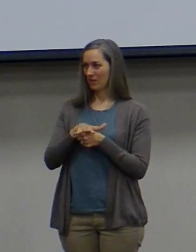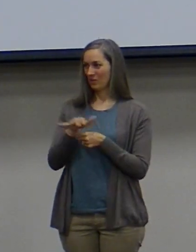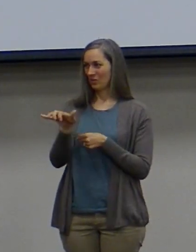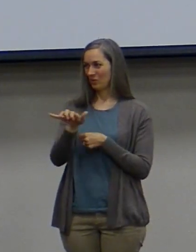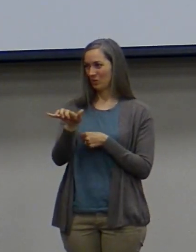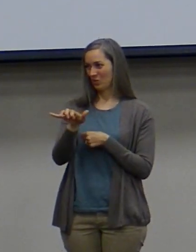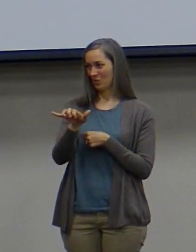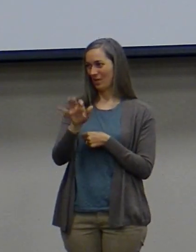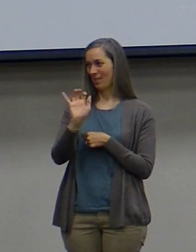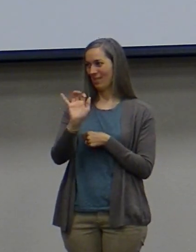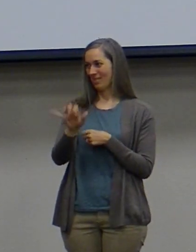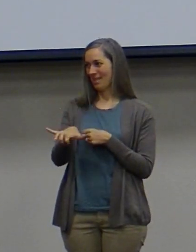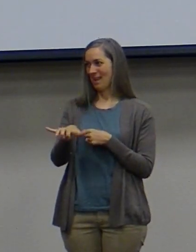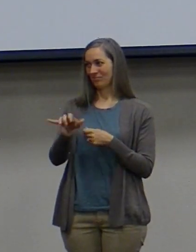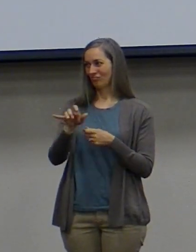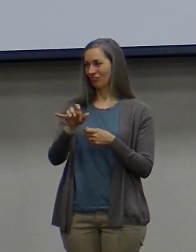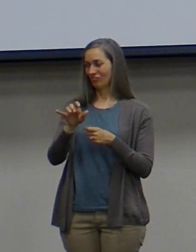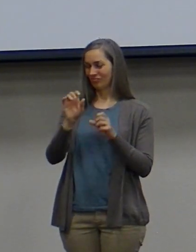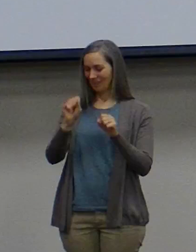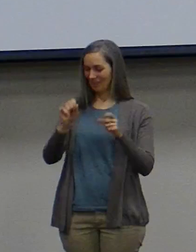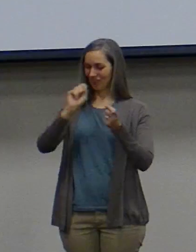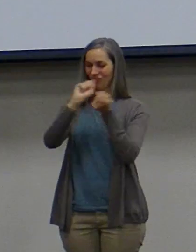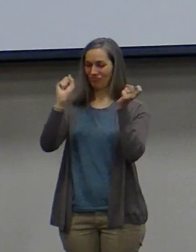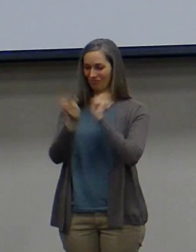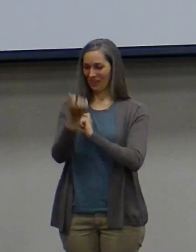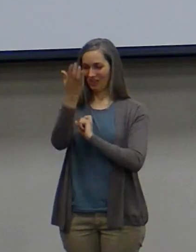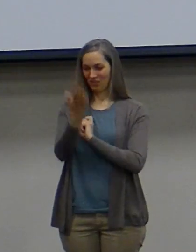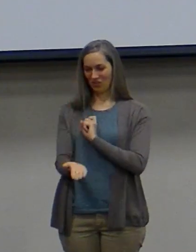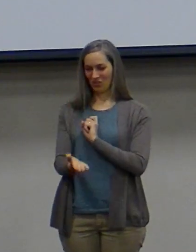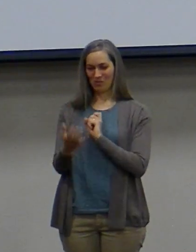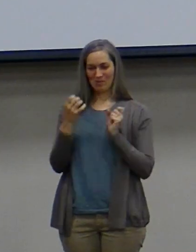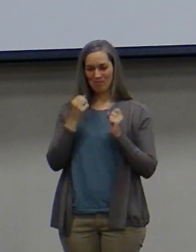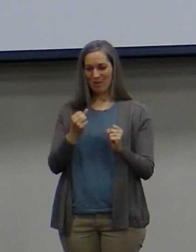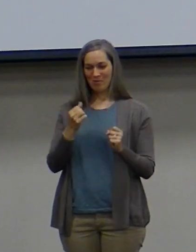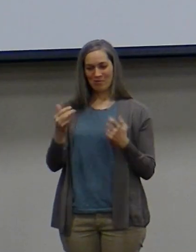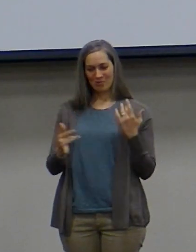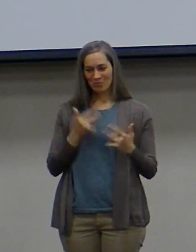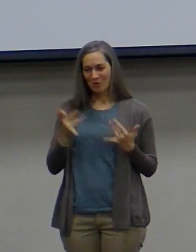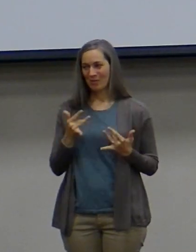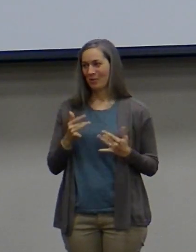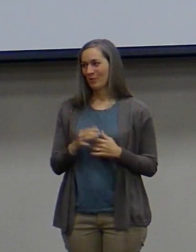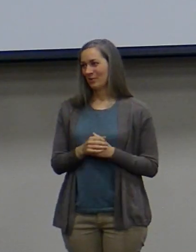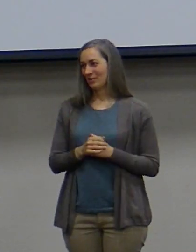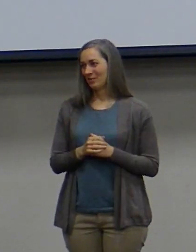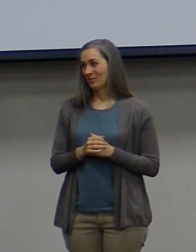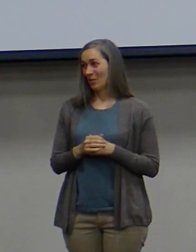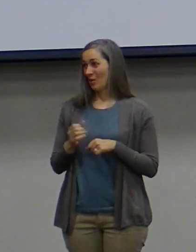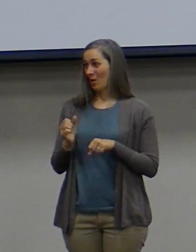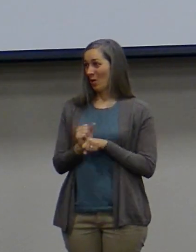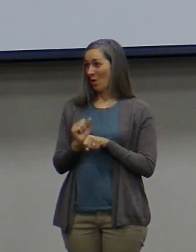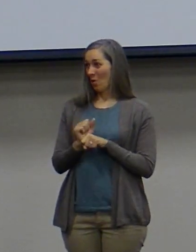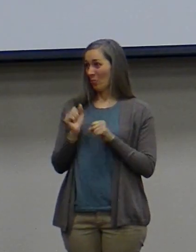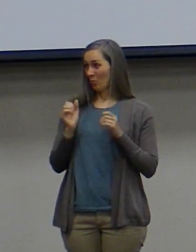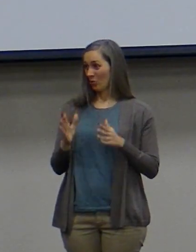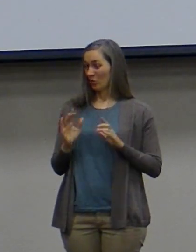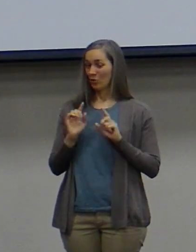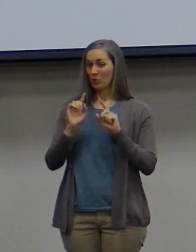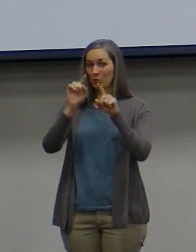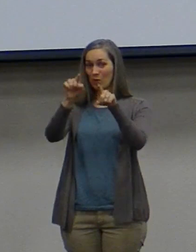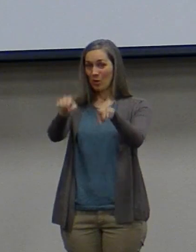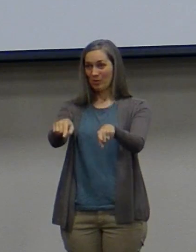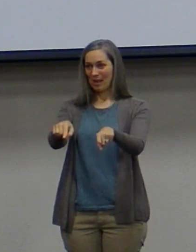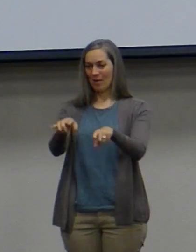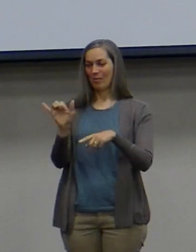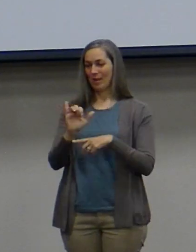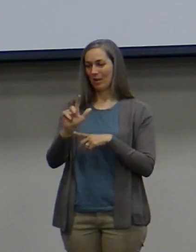that's transformative and powerful and joyful. And so the worker, as he goes out, as Luis and